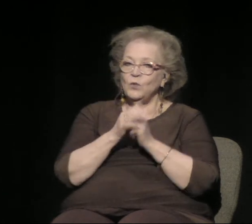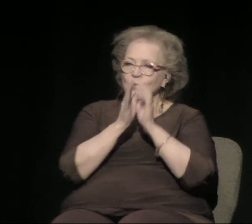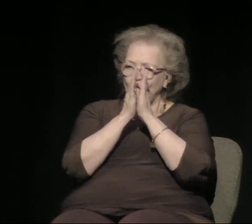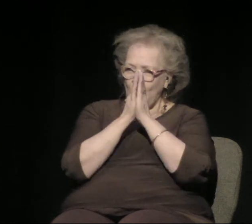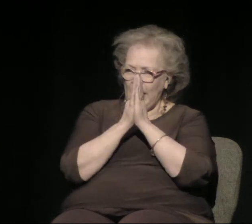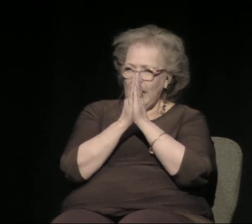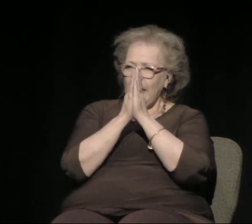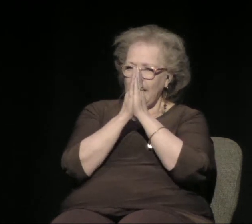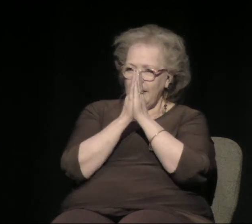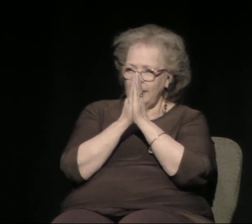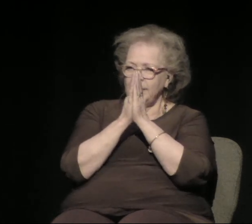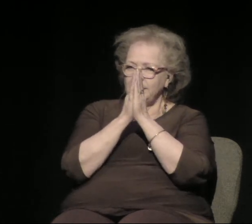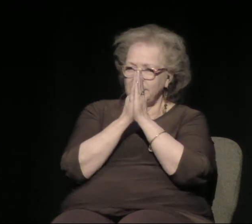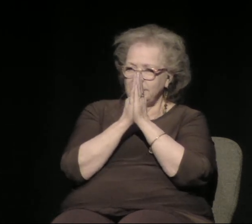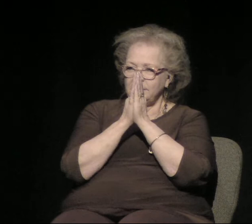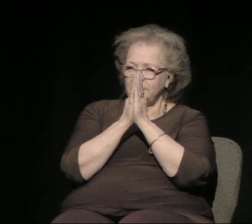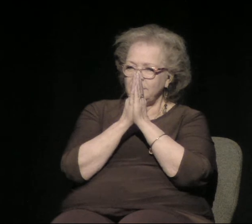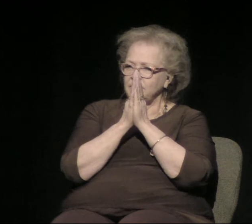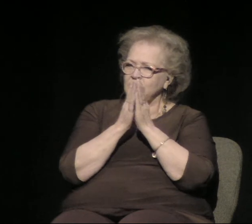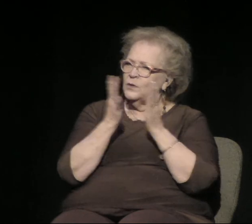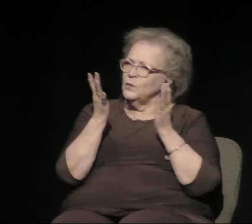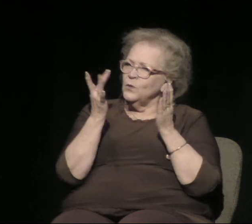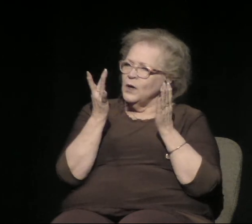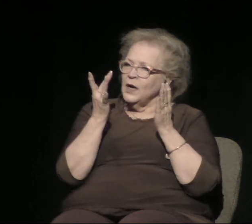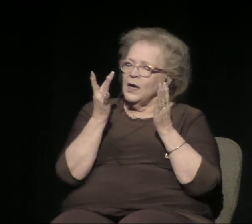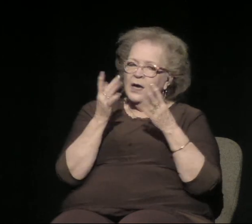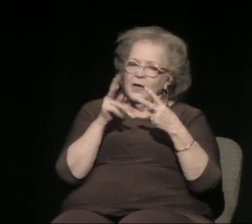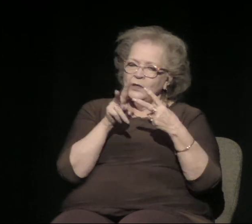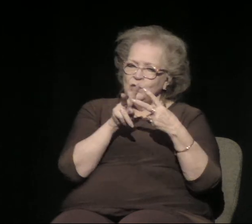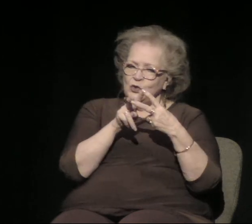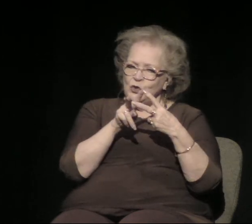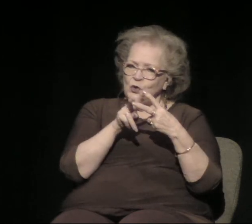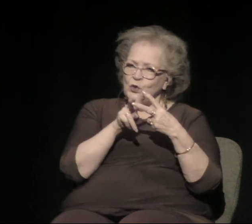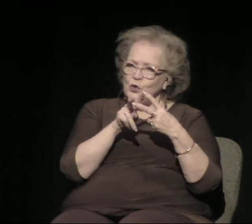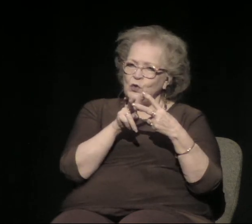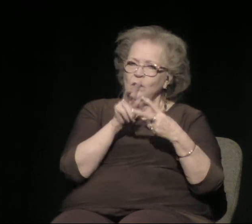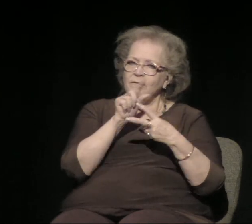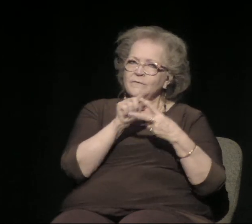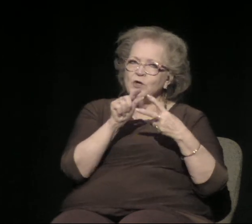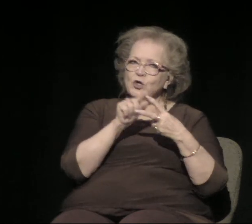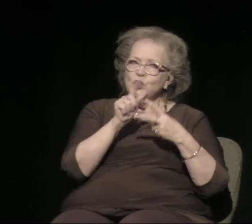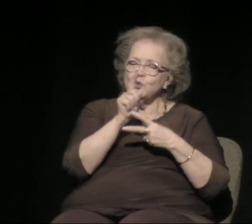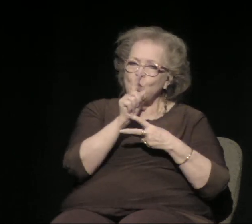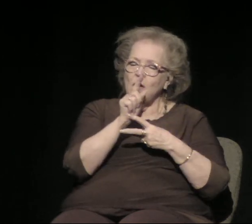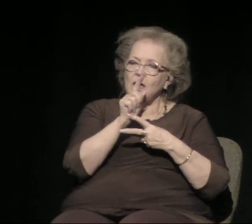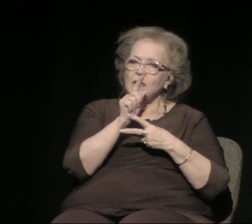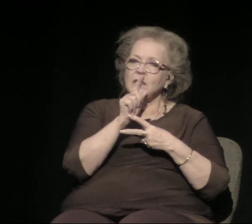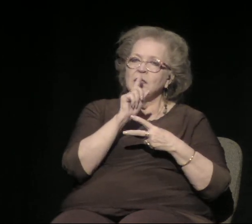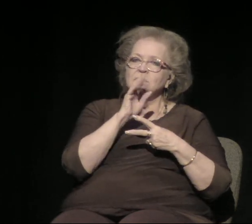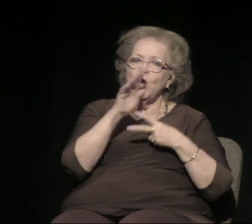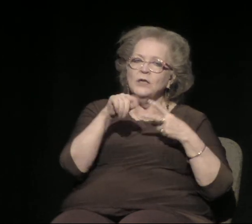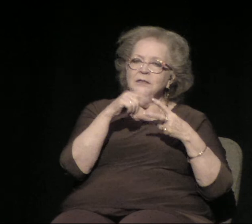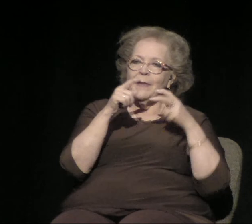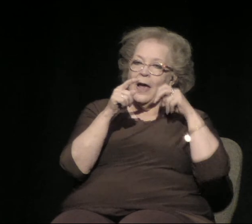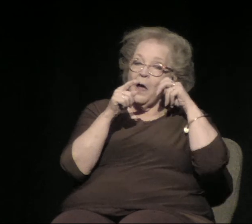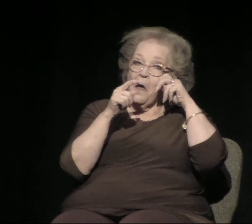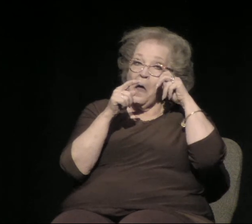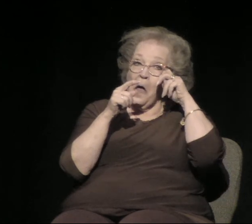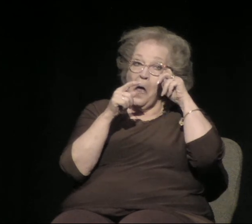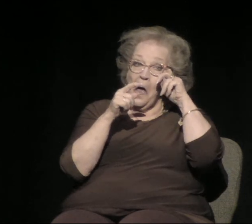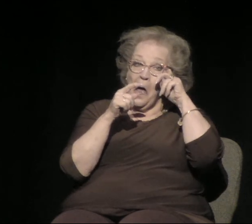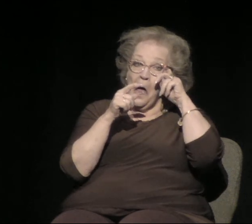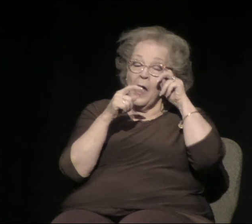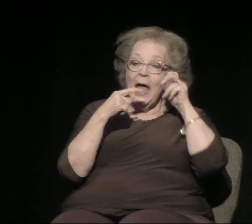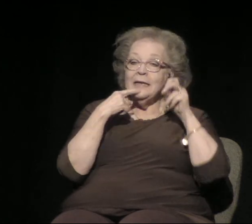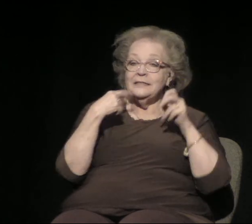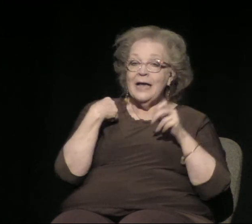pray. And what prompted him to pray was really two events. Verse 1 talks about a regime change. So it